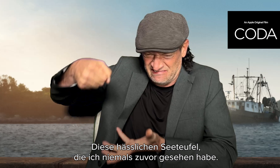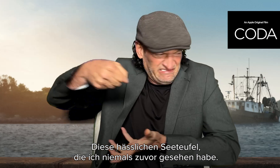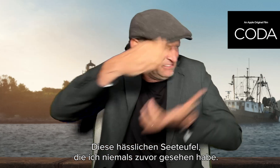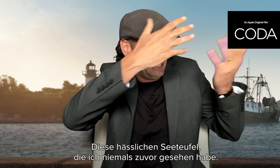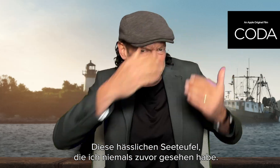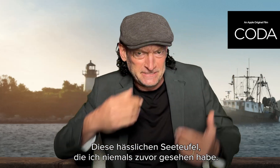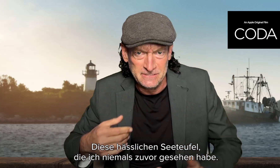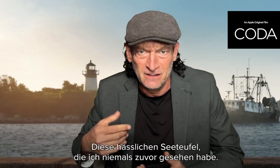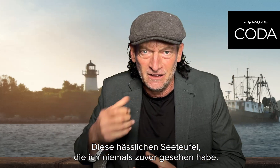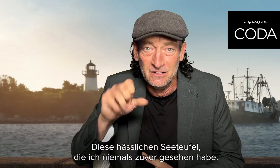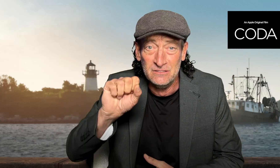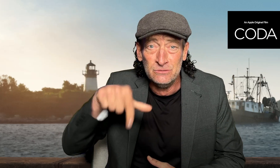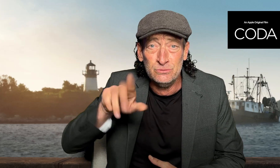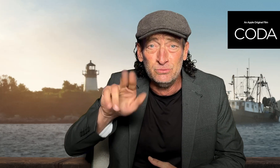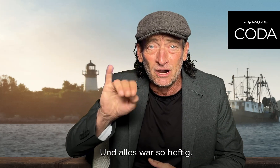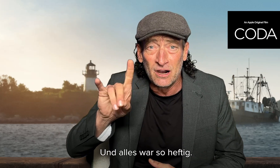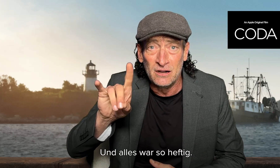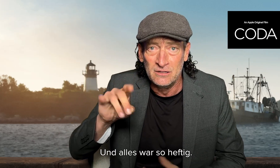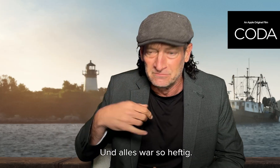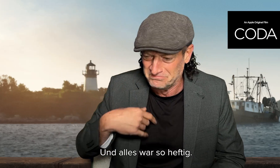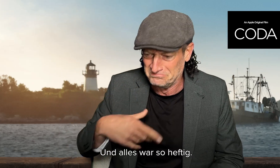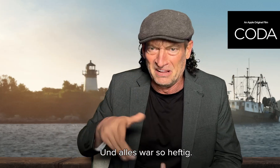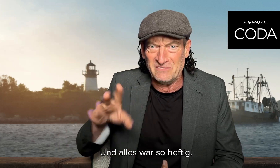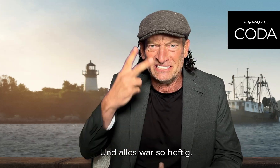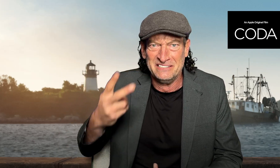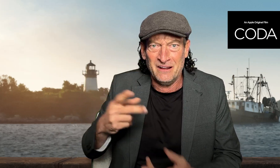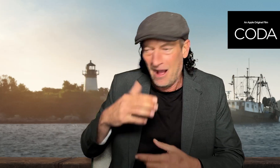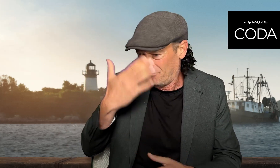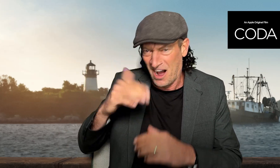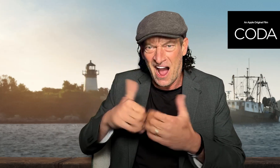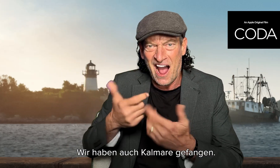monkfish that I'd never even seen before. And everything was so heavy.